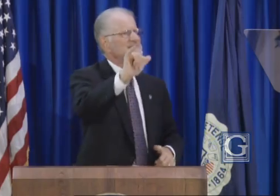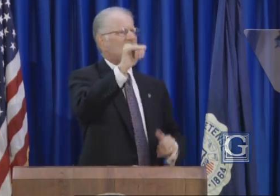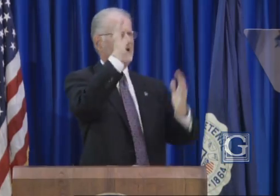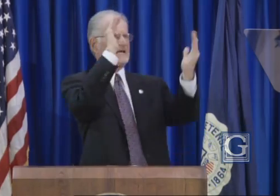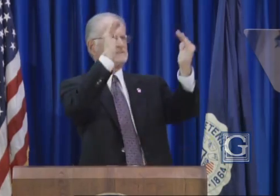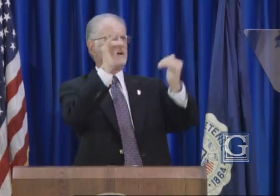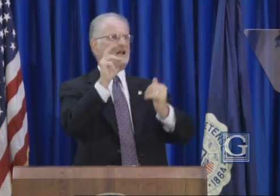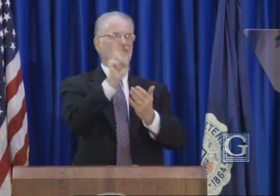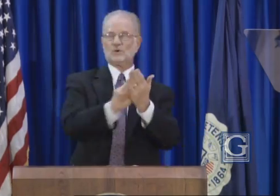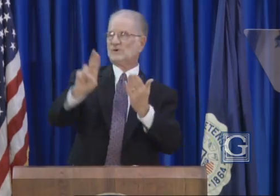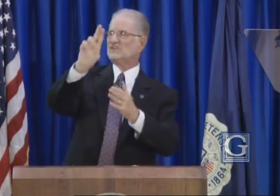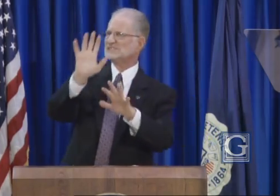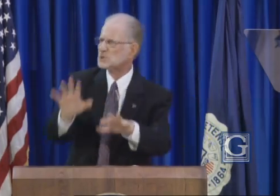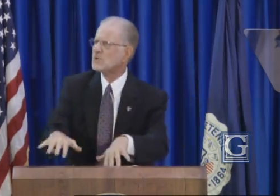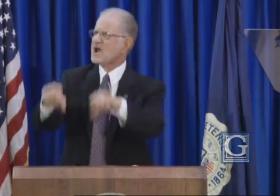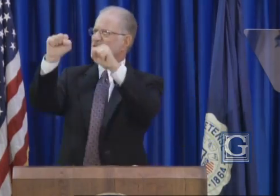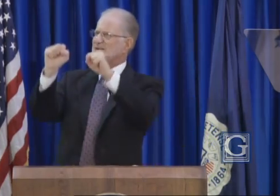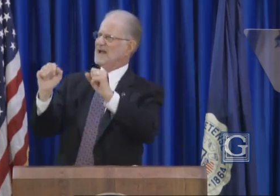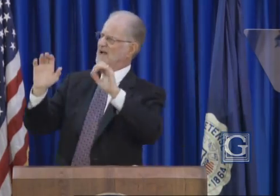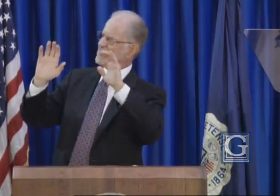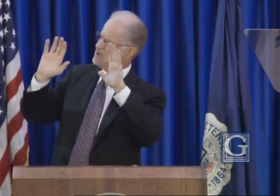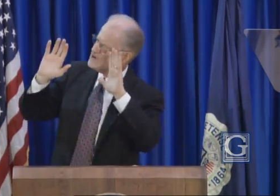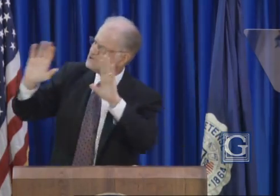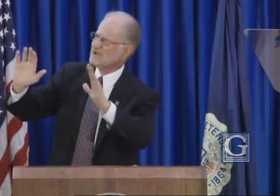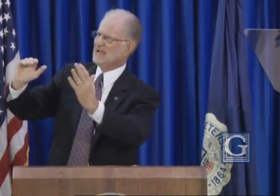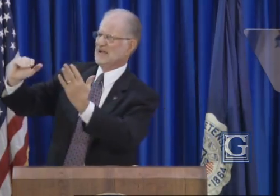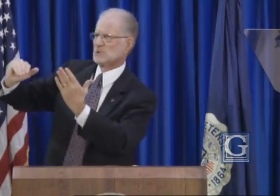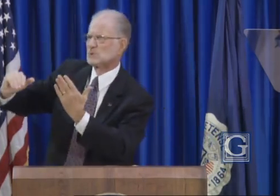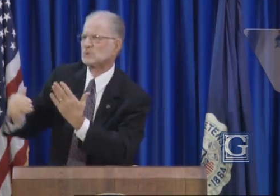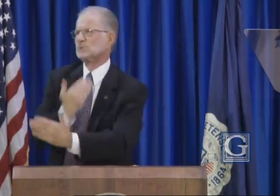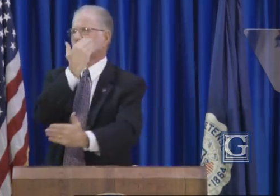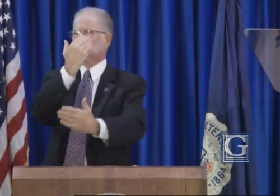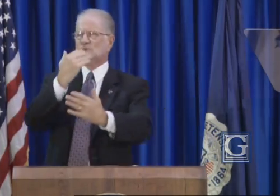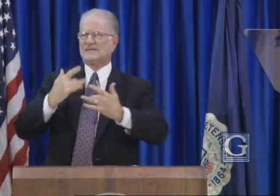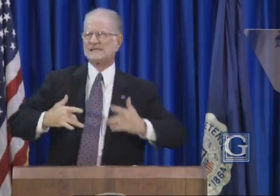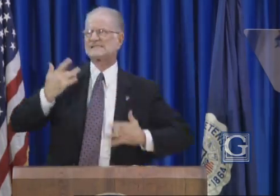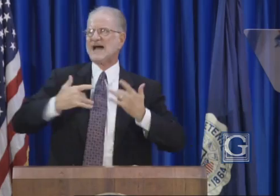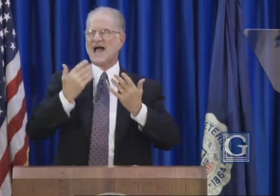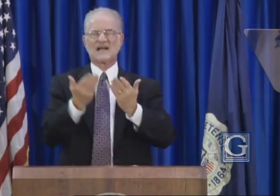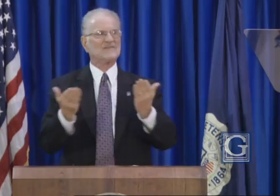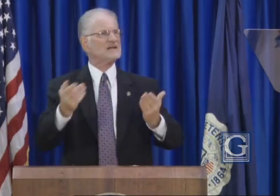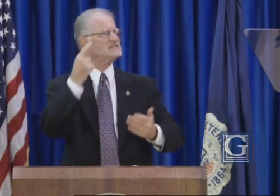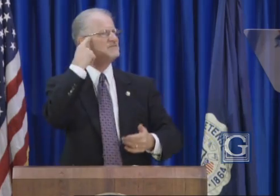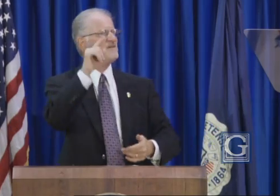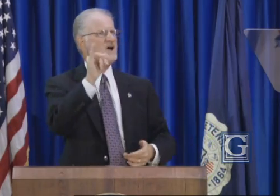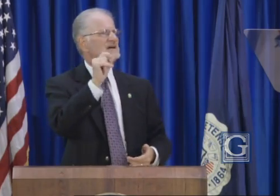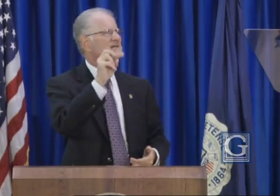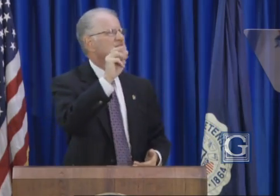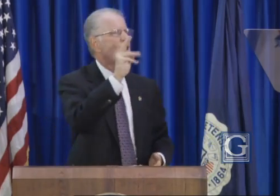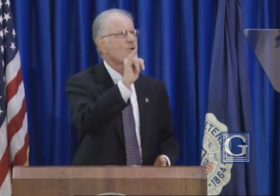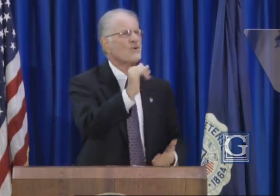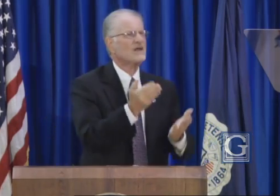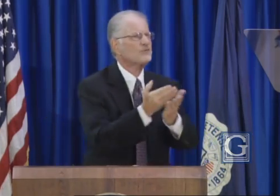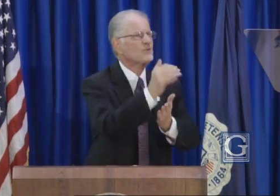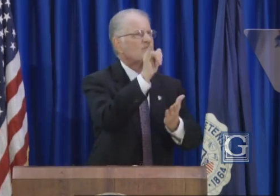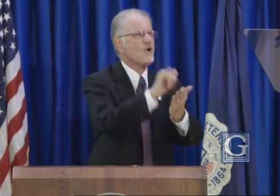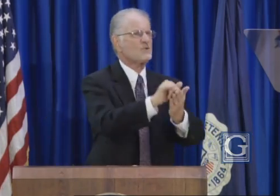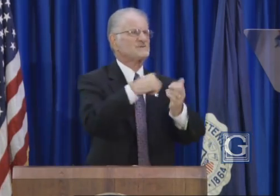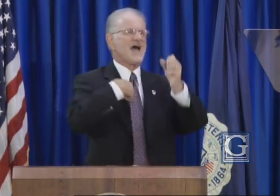uncertainty, we still expect the university to undertake great, new, and exciting